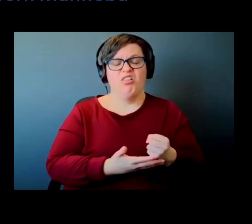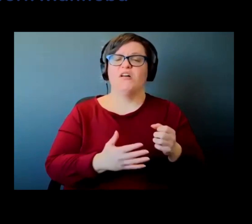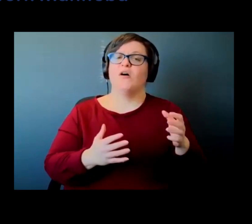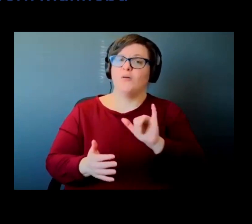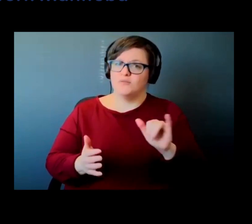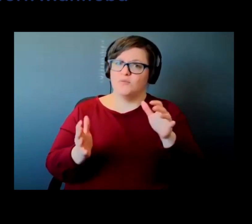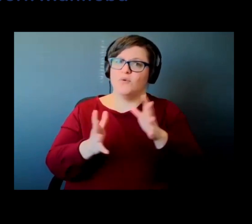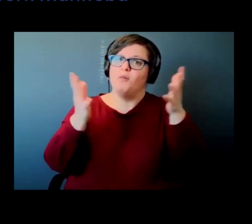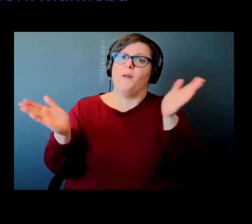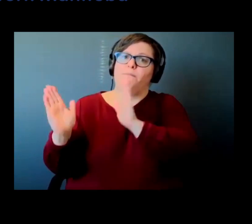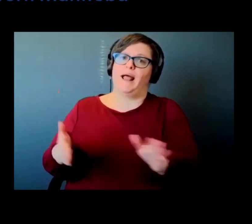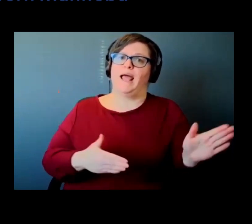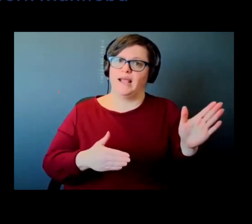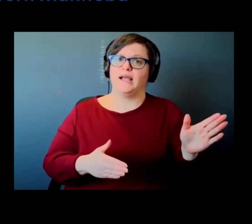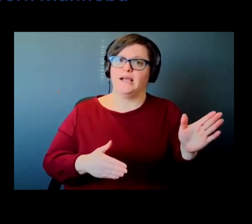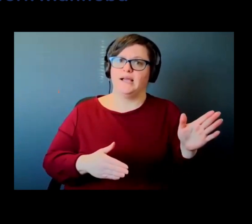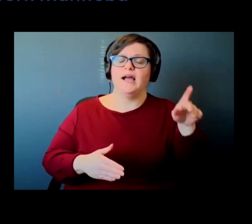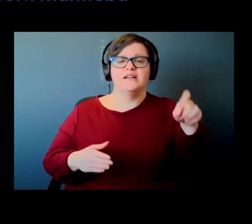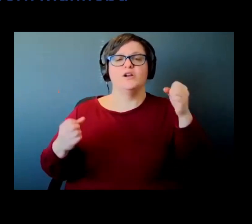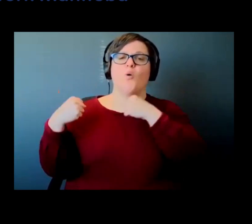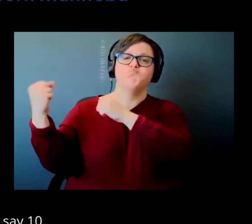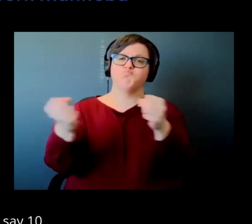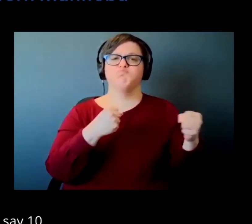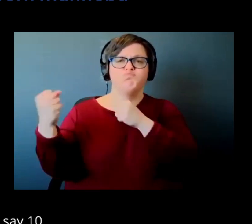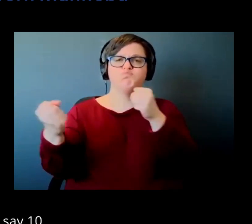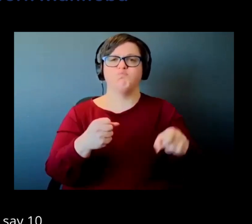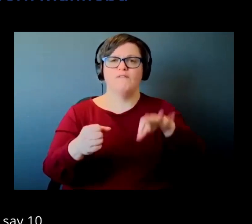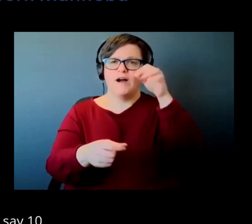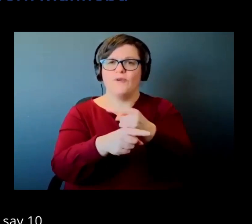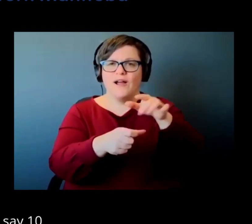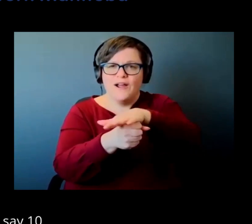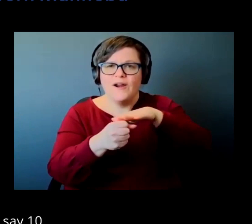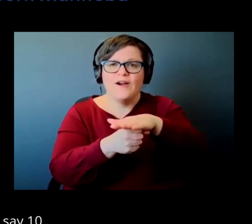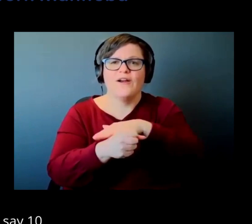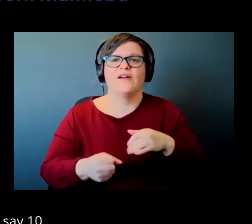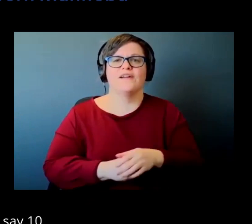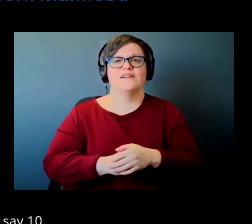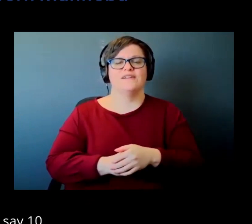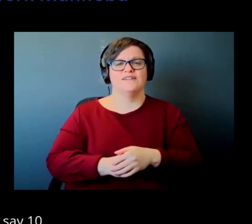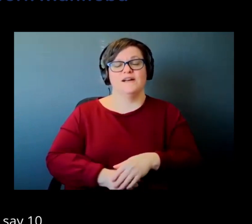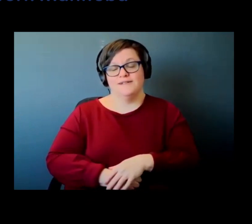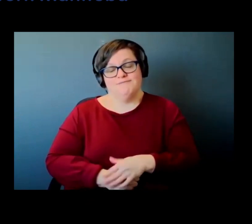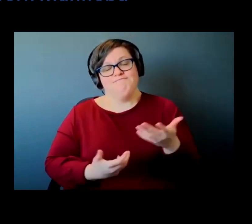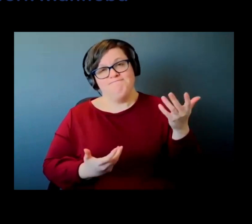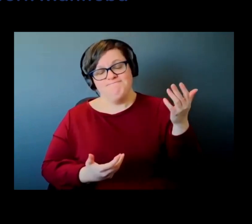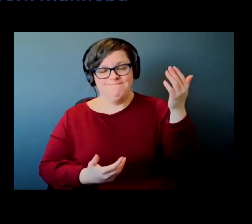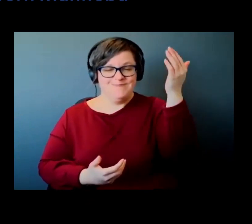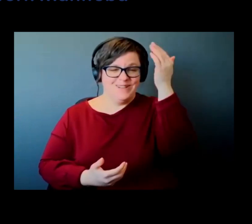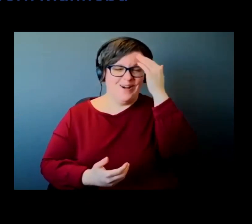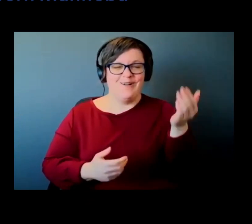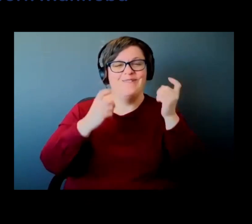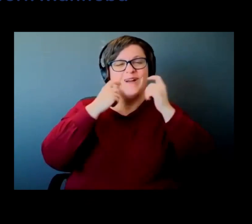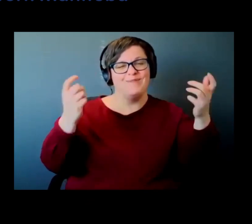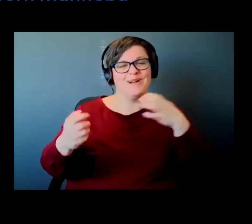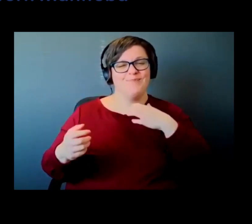to find that spot. Sometimes you have to go, I'm not going to say 10 miles uphill and downhill, but you have to go 10 miles